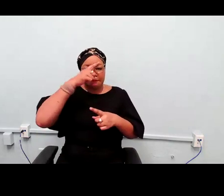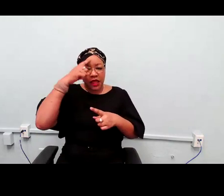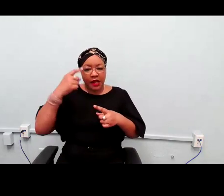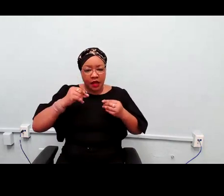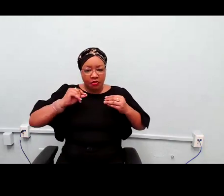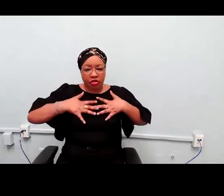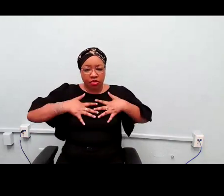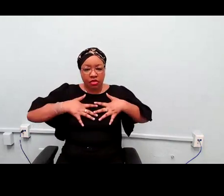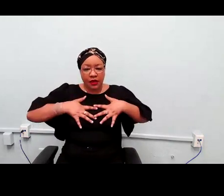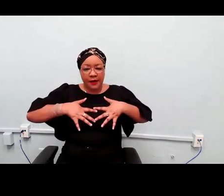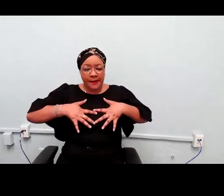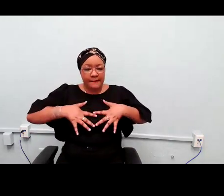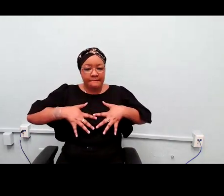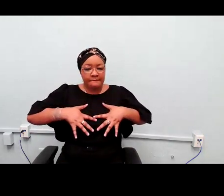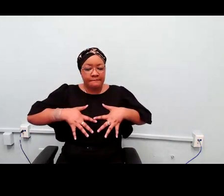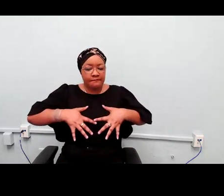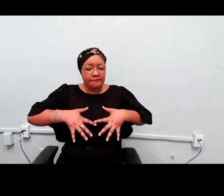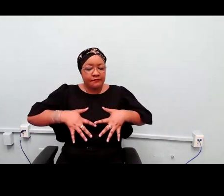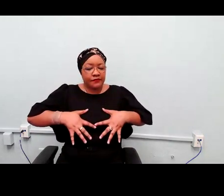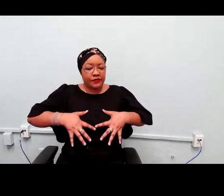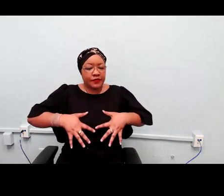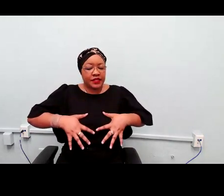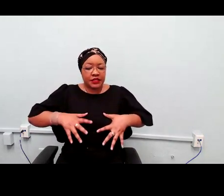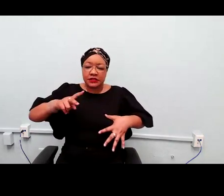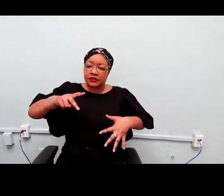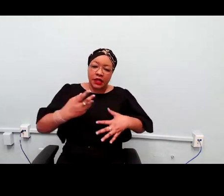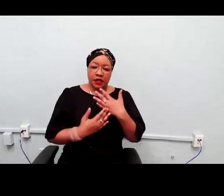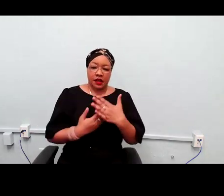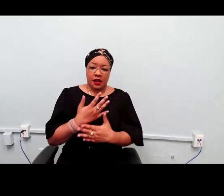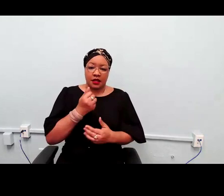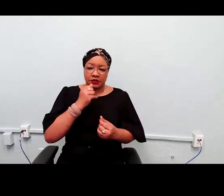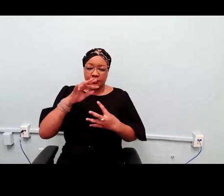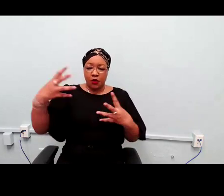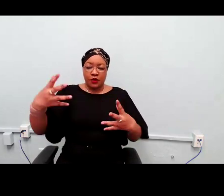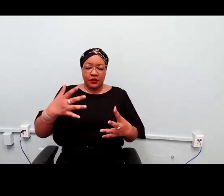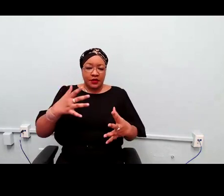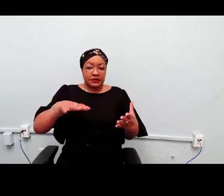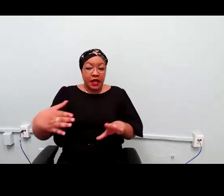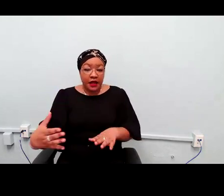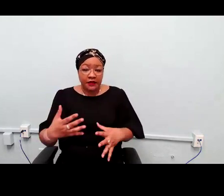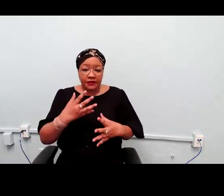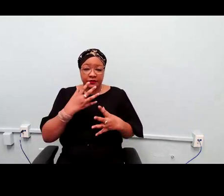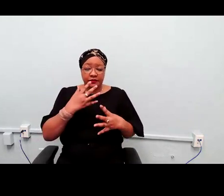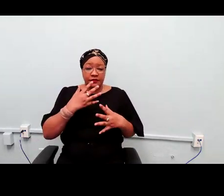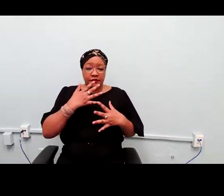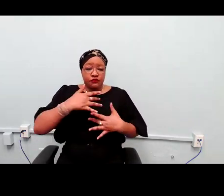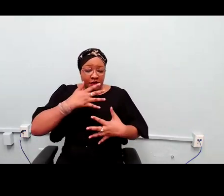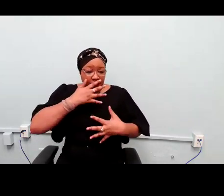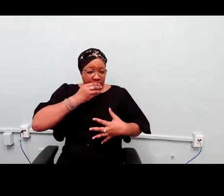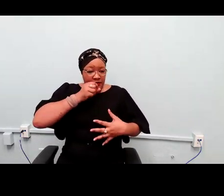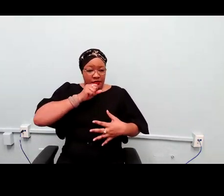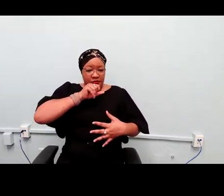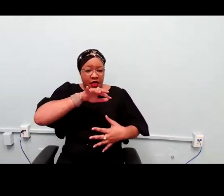misery. Backhand, secondhand smoke, death's breath everywhere the young girl turns, surrounded by